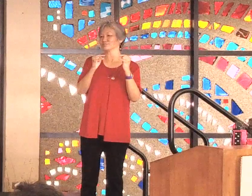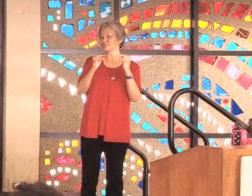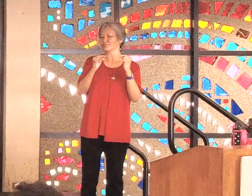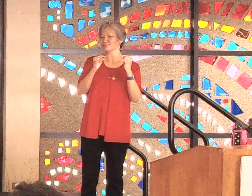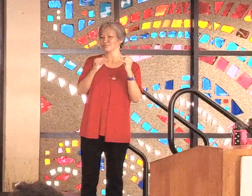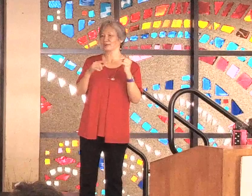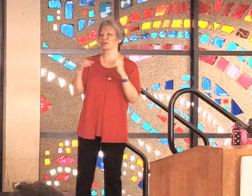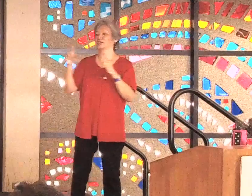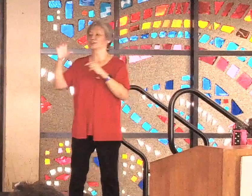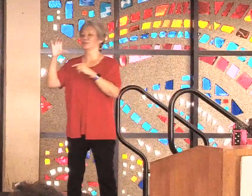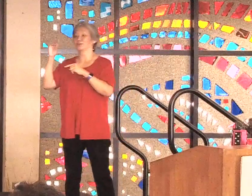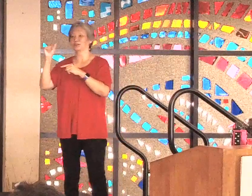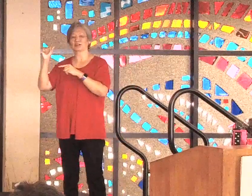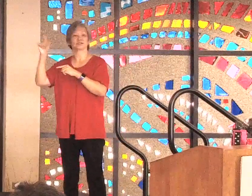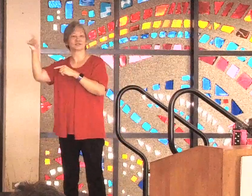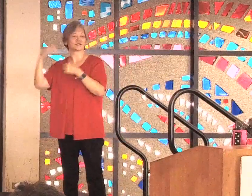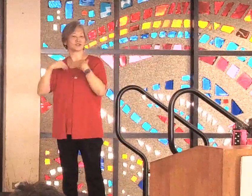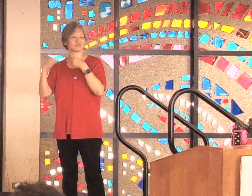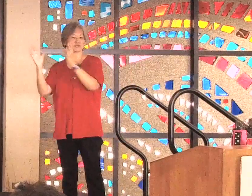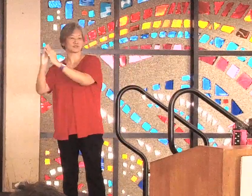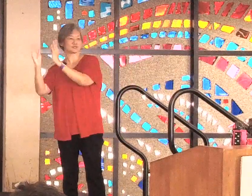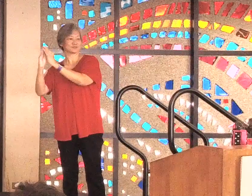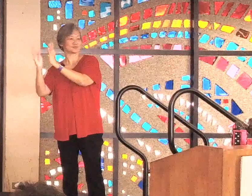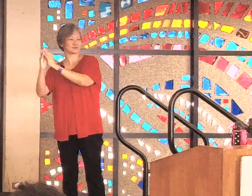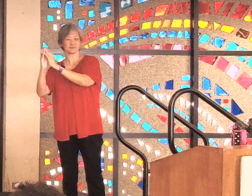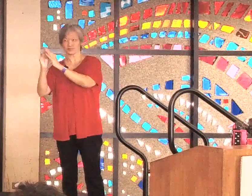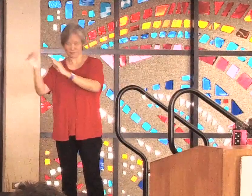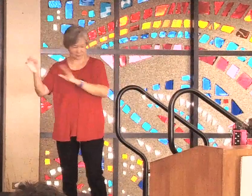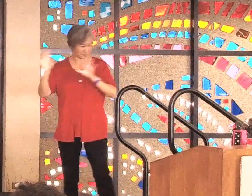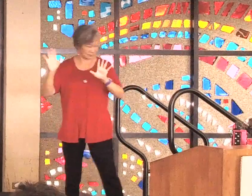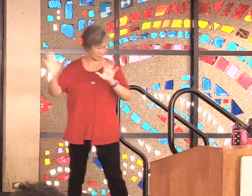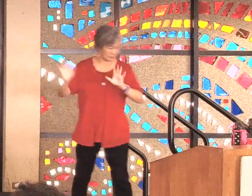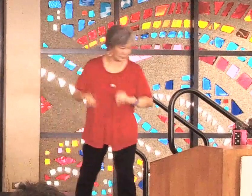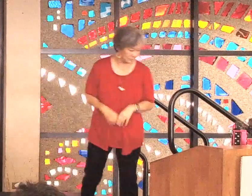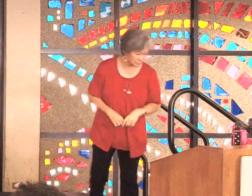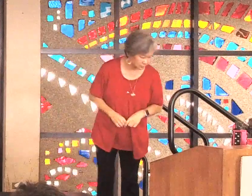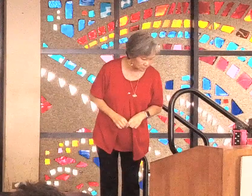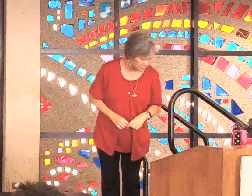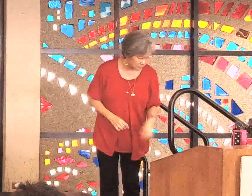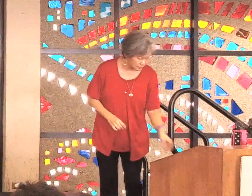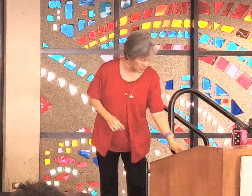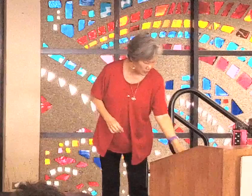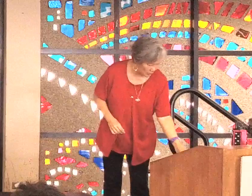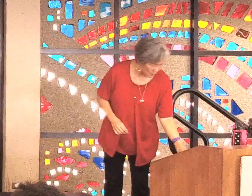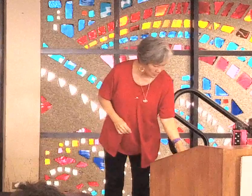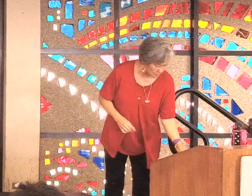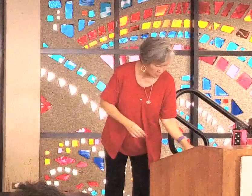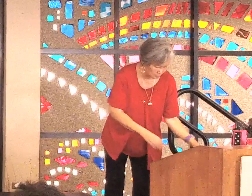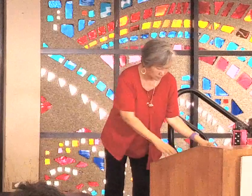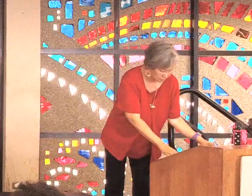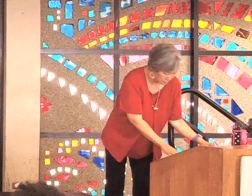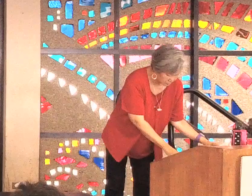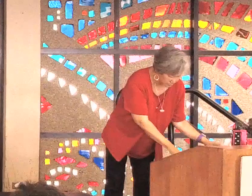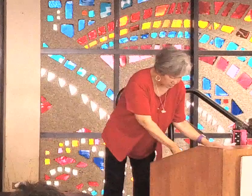KODA, on the other hand, has a camp. CODA has a conference.